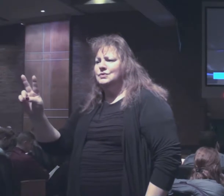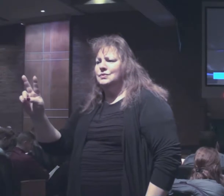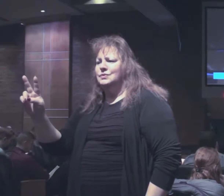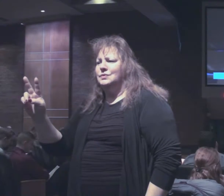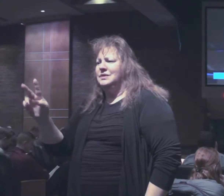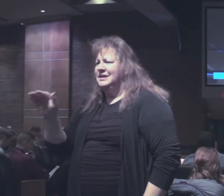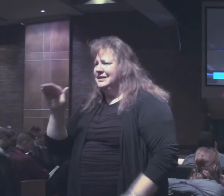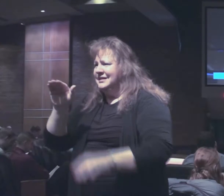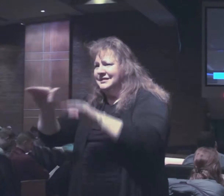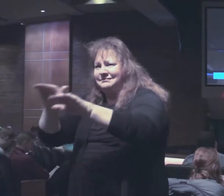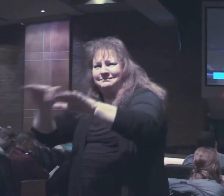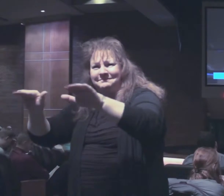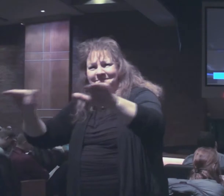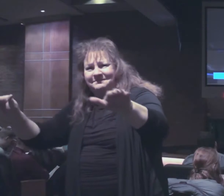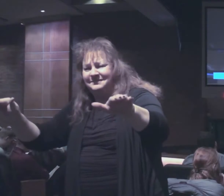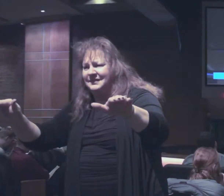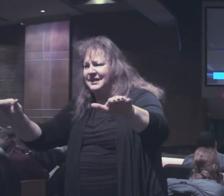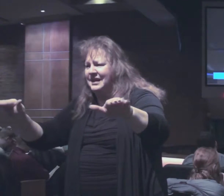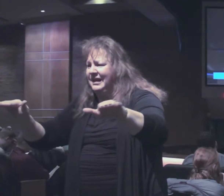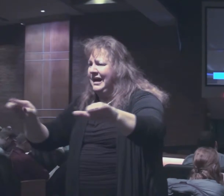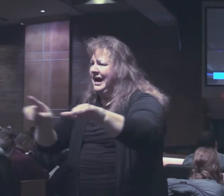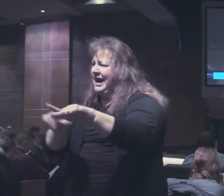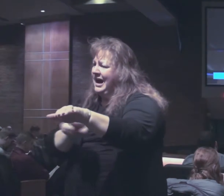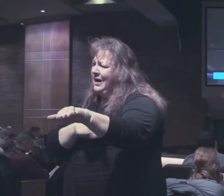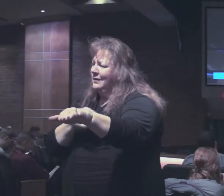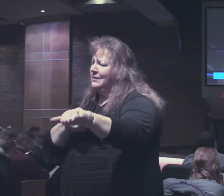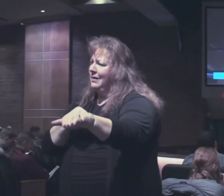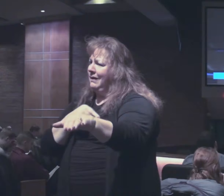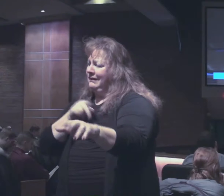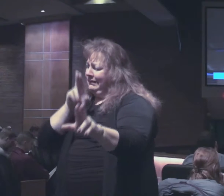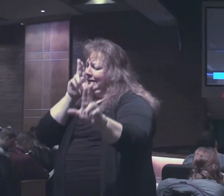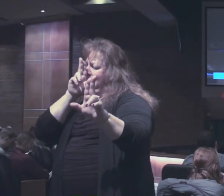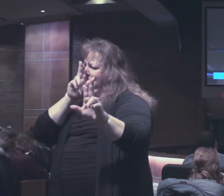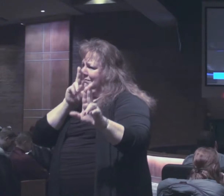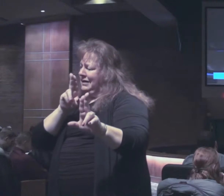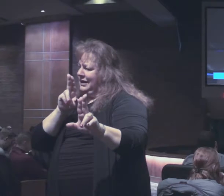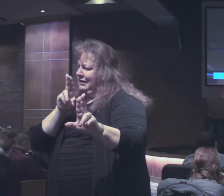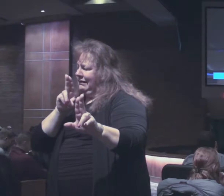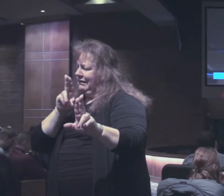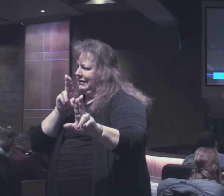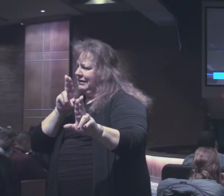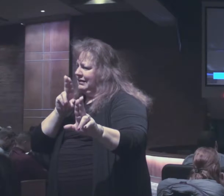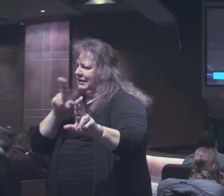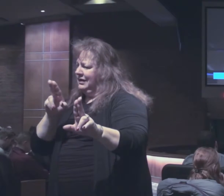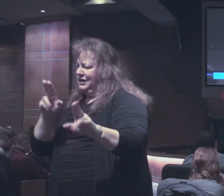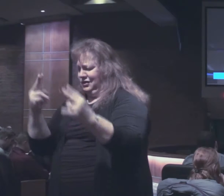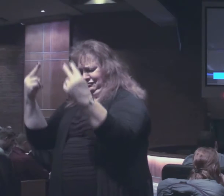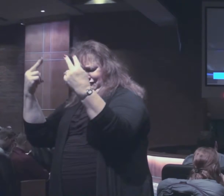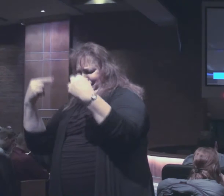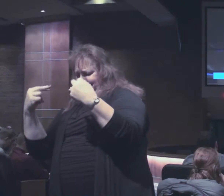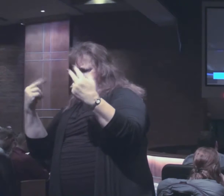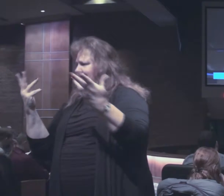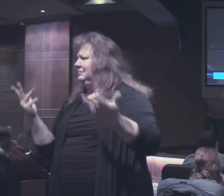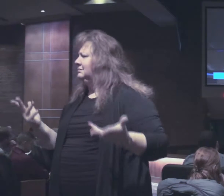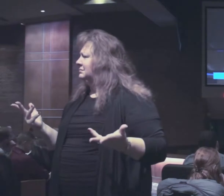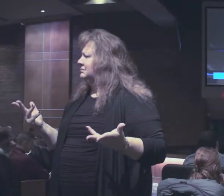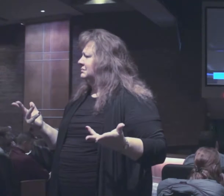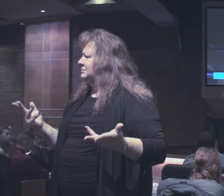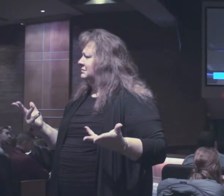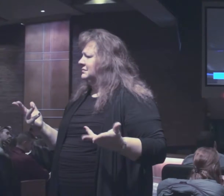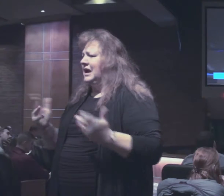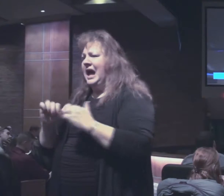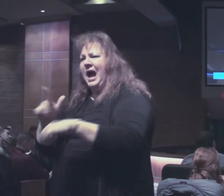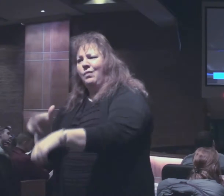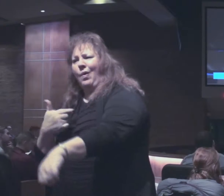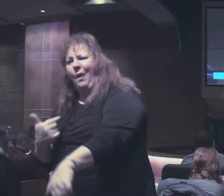of men, how long will my honor become a reproach?